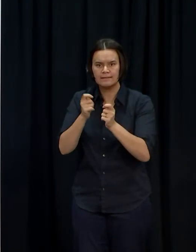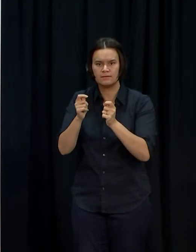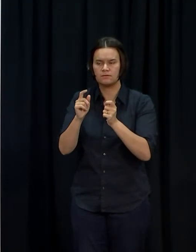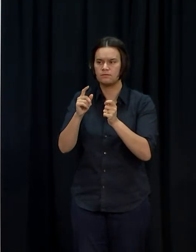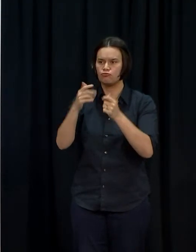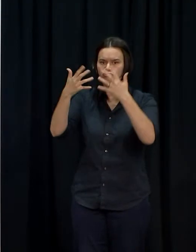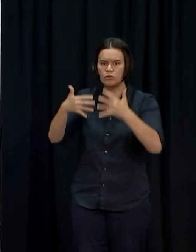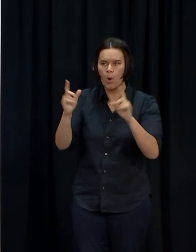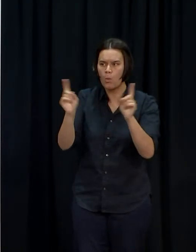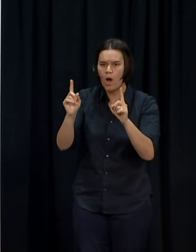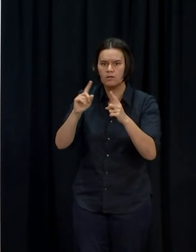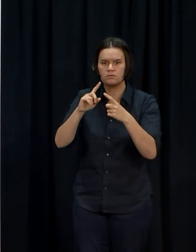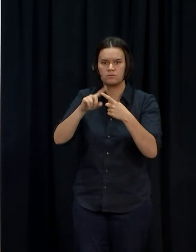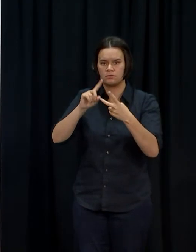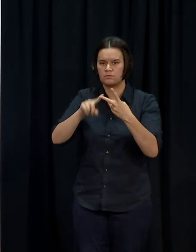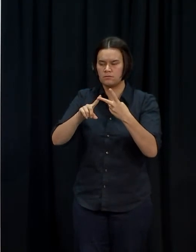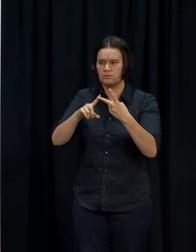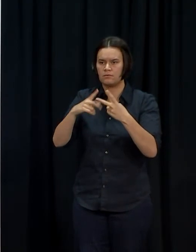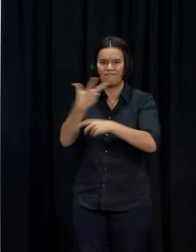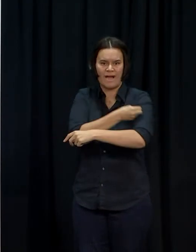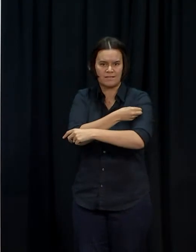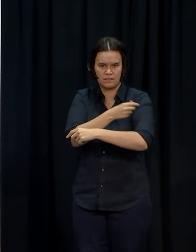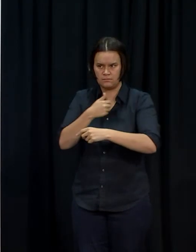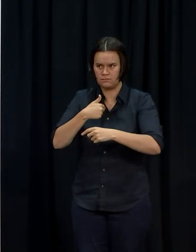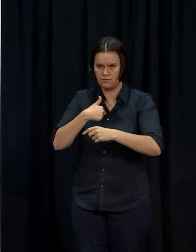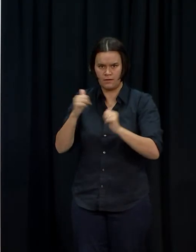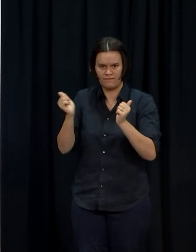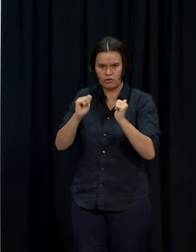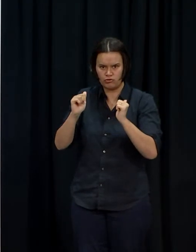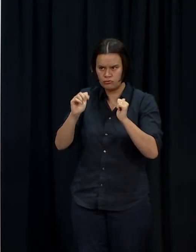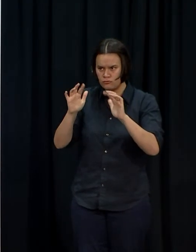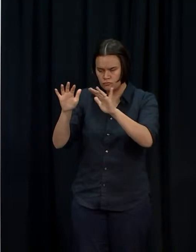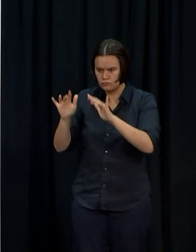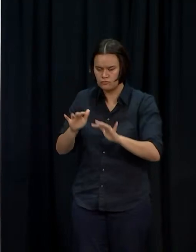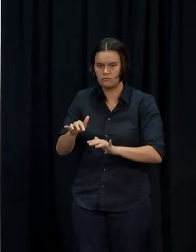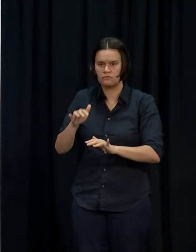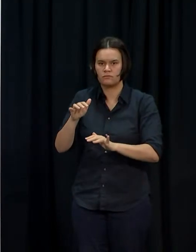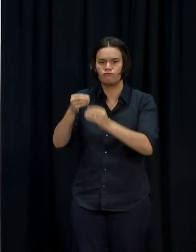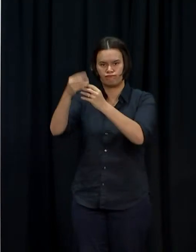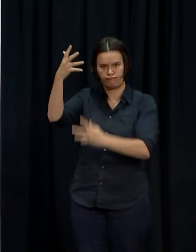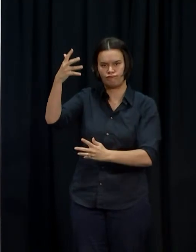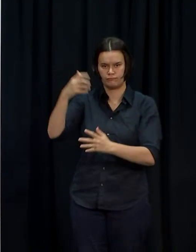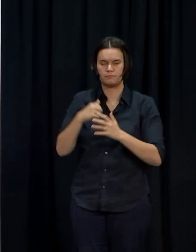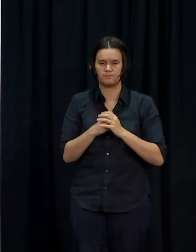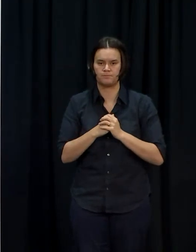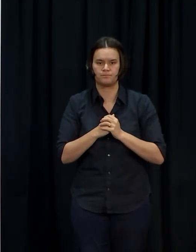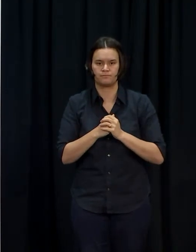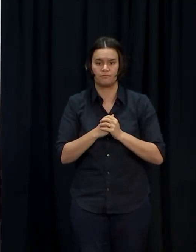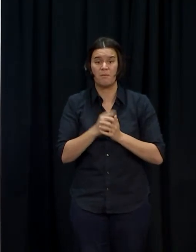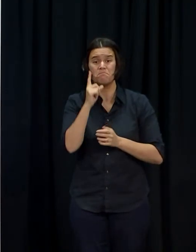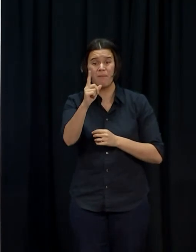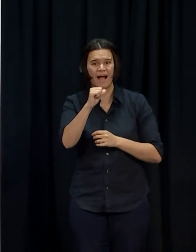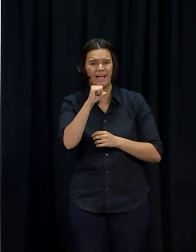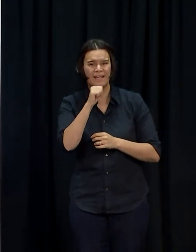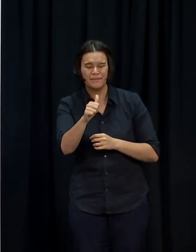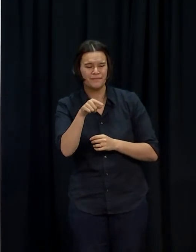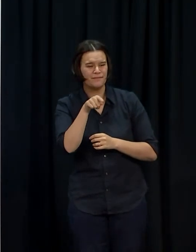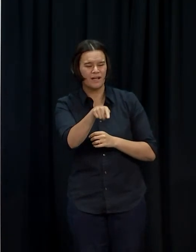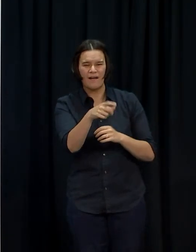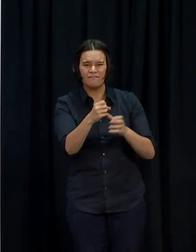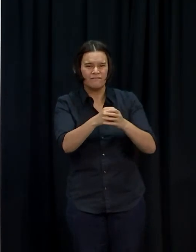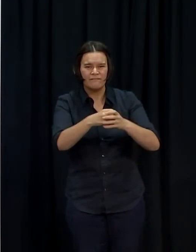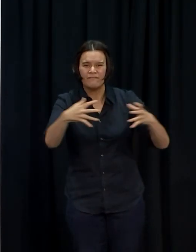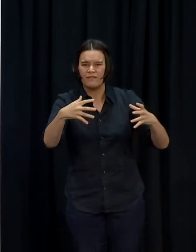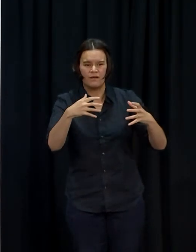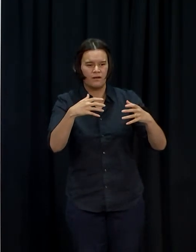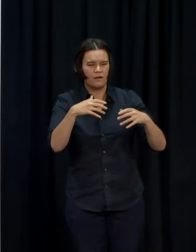it is important to note that, as always, public health units will be available to respond to complex outbreaks, and iwi,